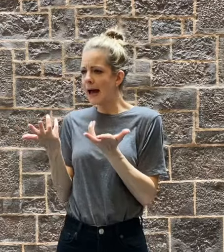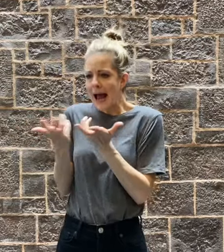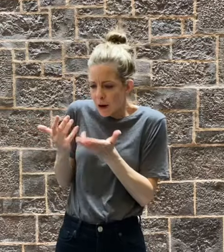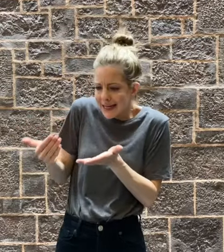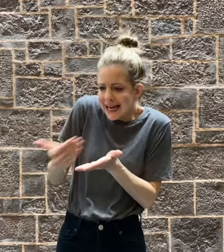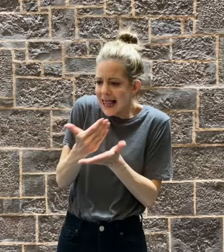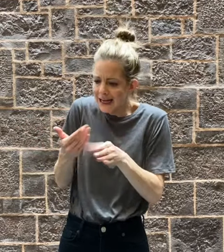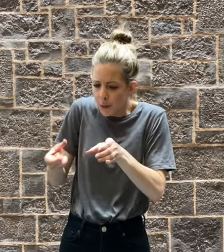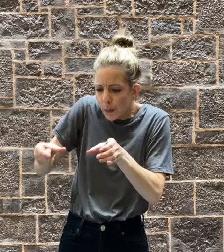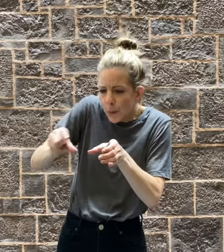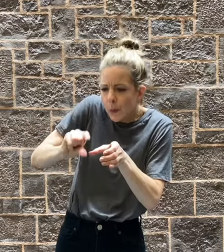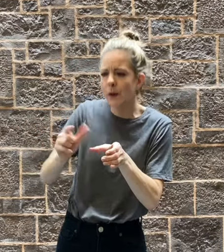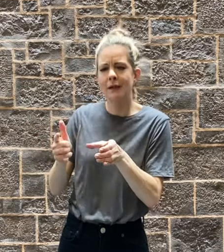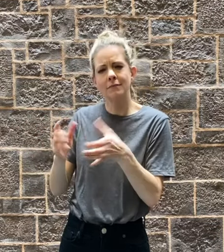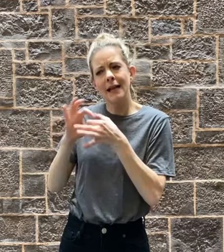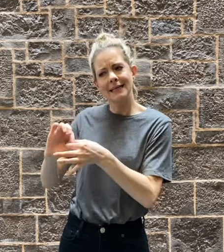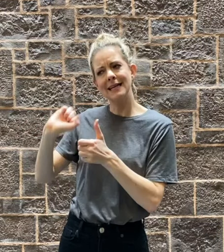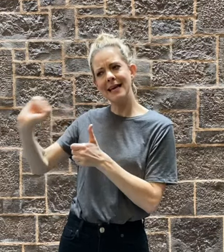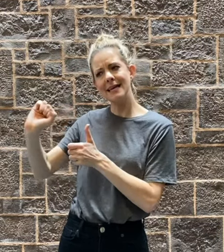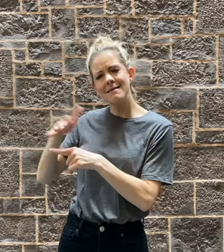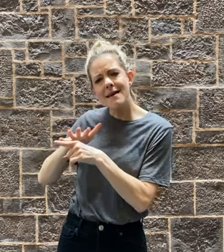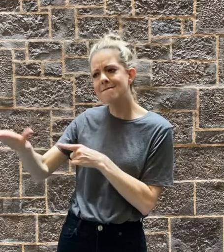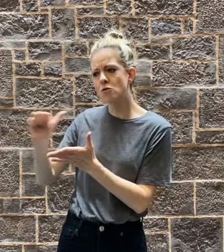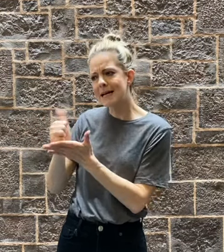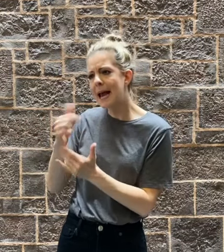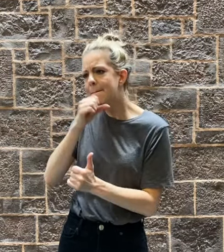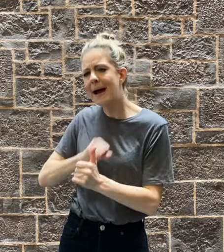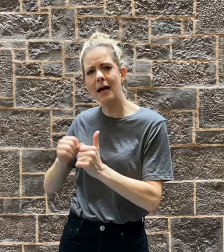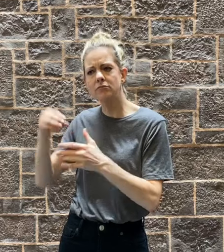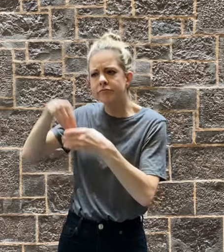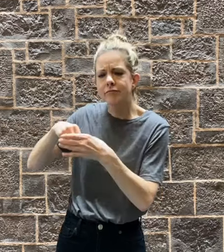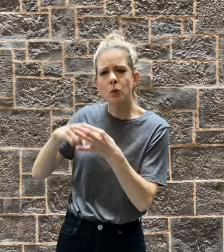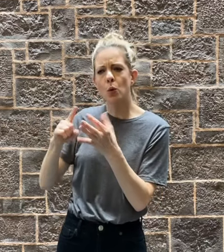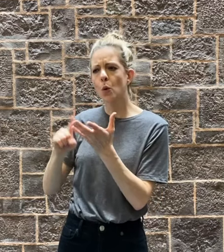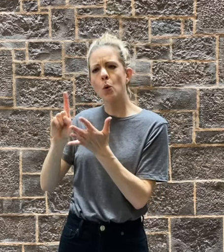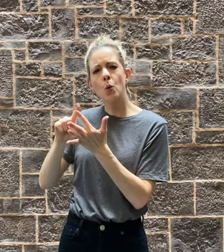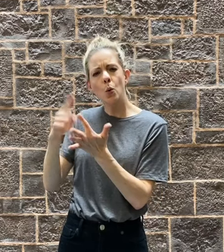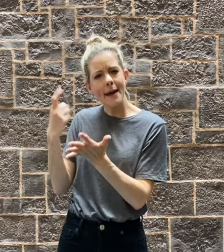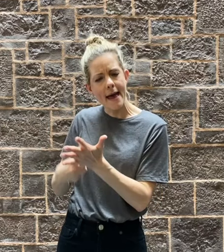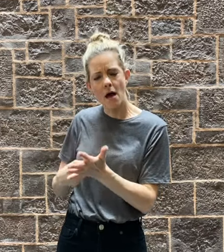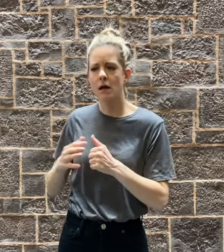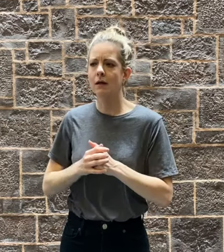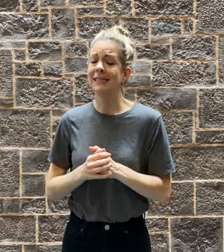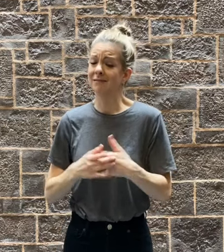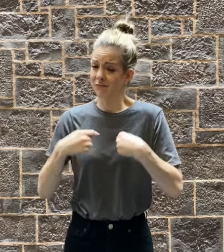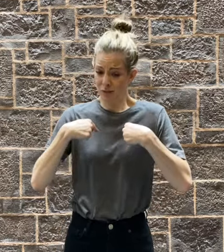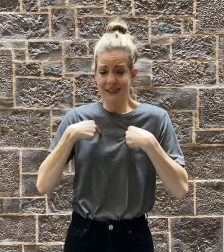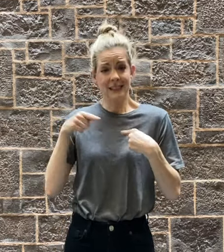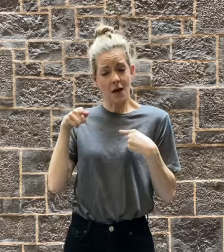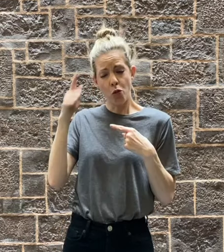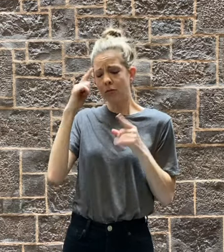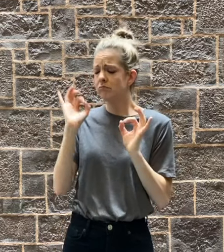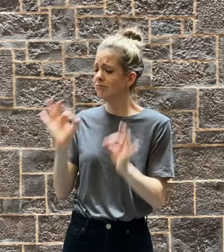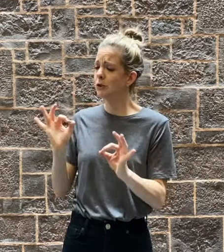of, an invitation to poetry about the kind of granularity of this sand that is one of the remnants of his life. So it's not